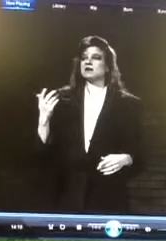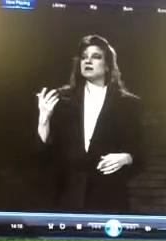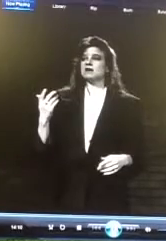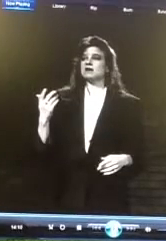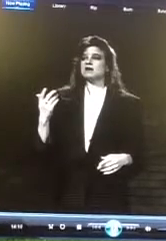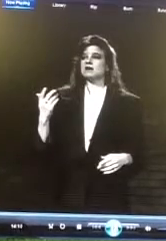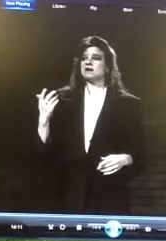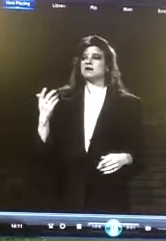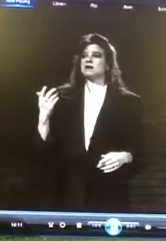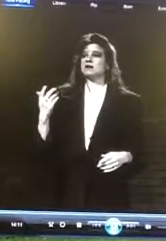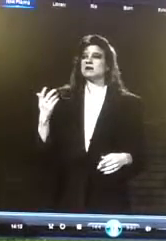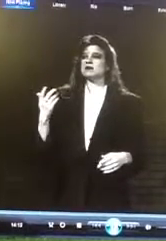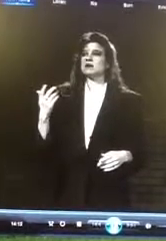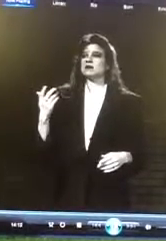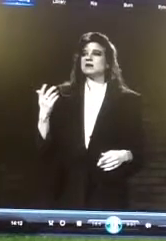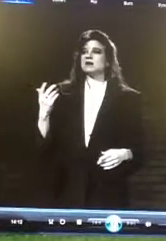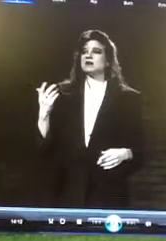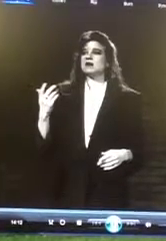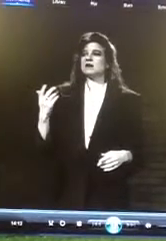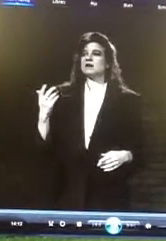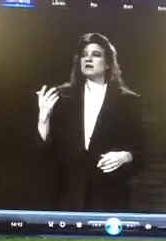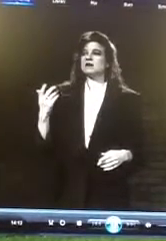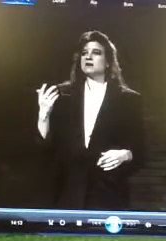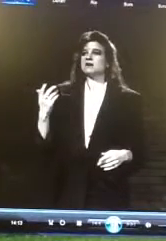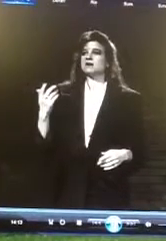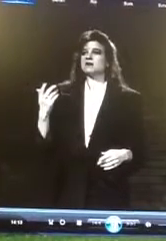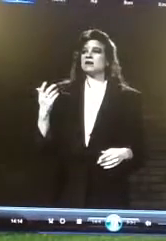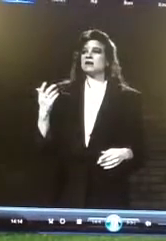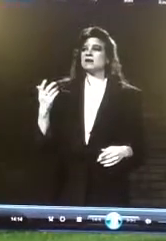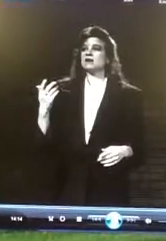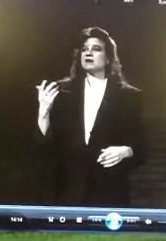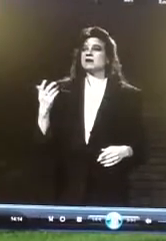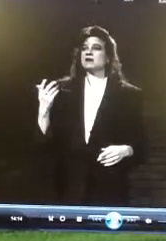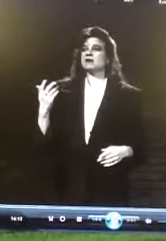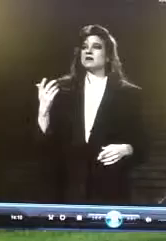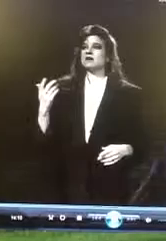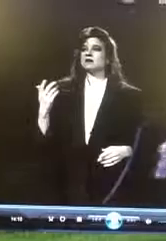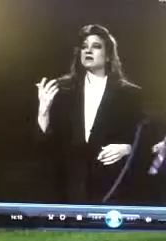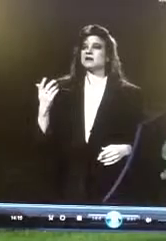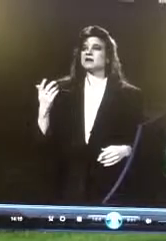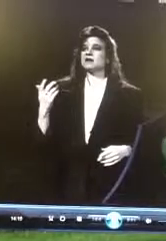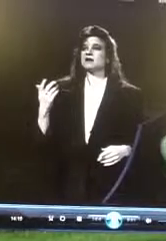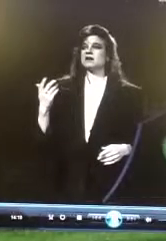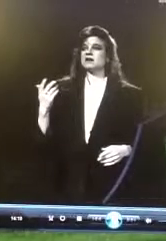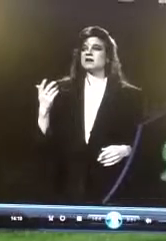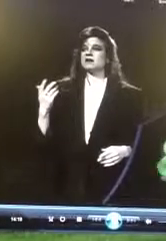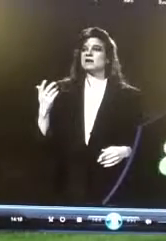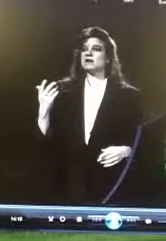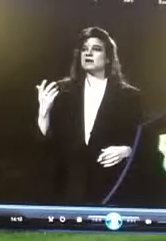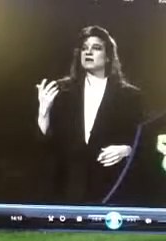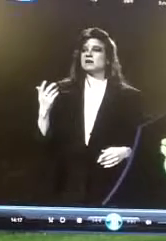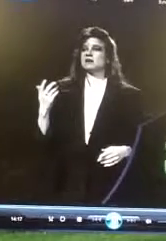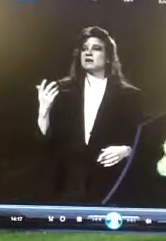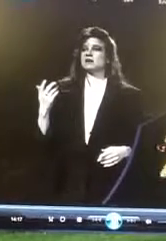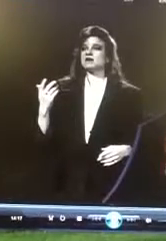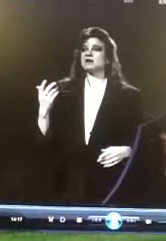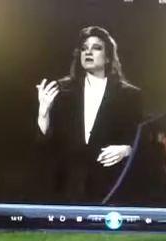wheelchairs, a reasonable accommodation would be having desks that are lower, so they're able to access them,